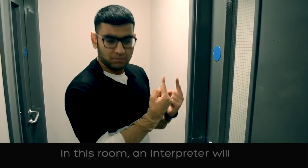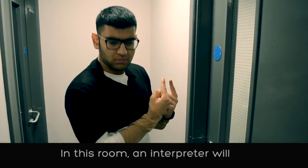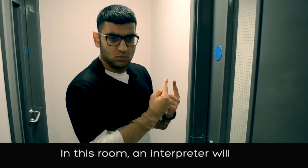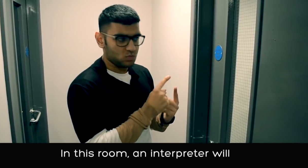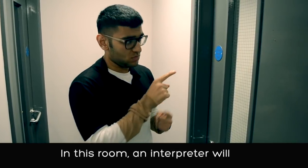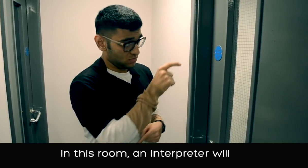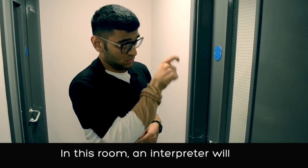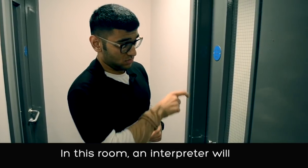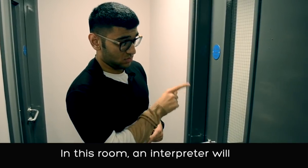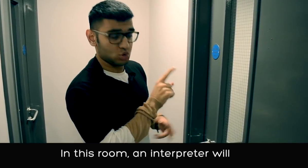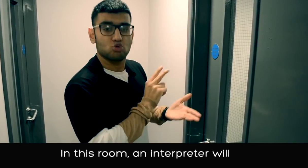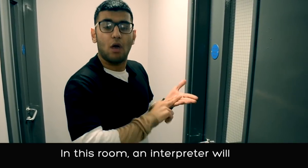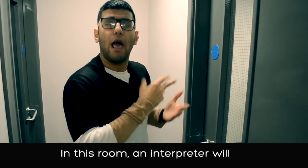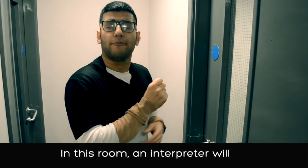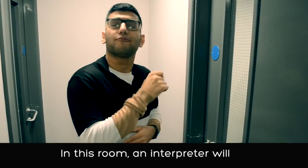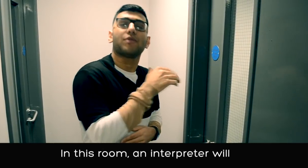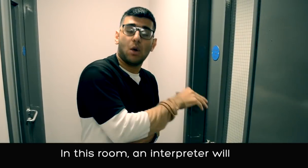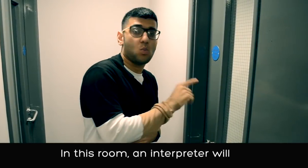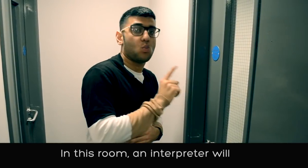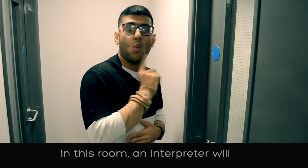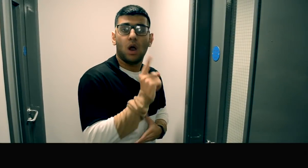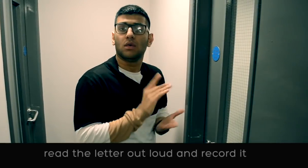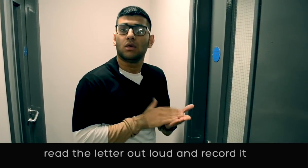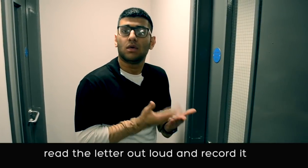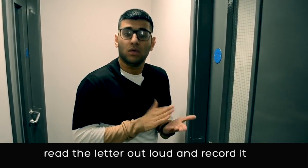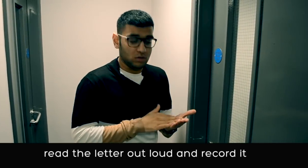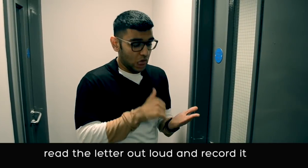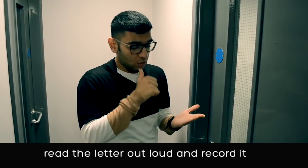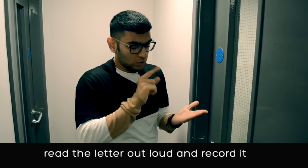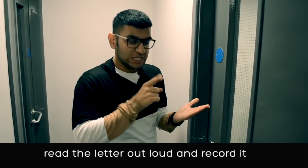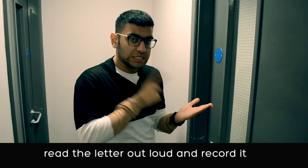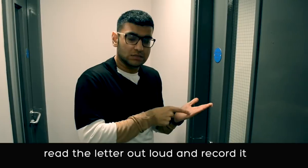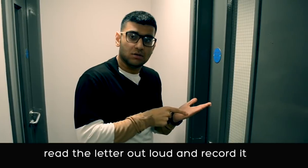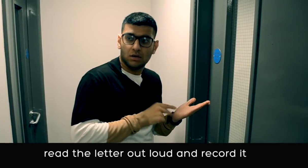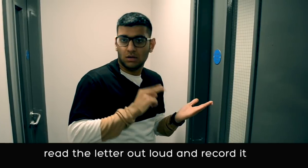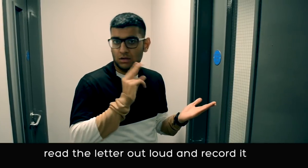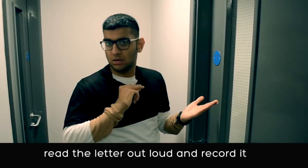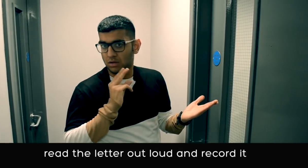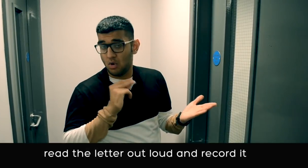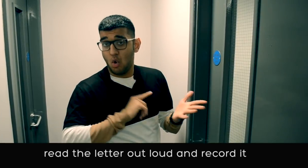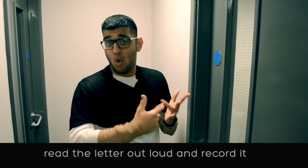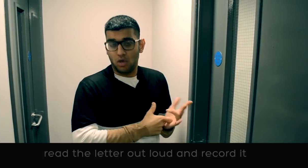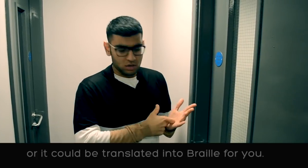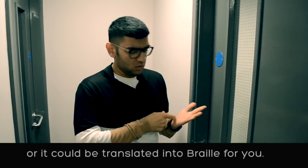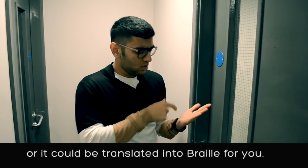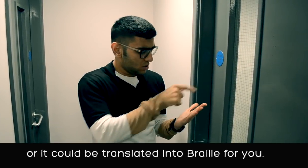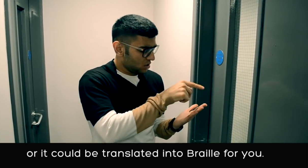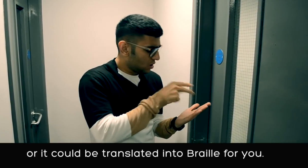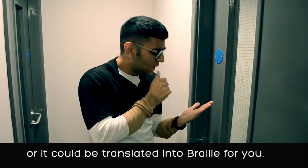In this room, an interpreter will read the letter out loud and record it, or it could be translated into Braille for you.